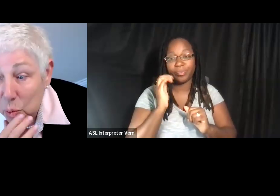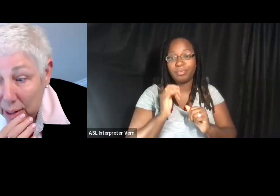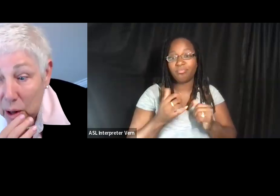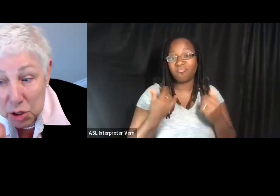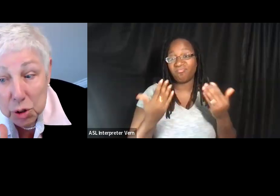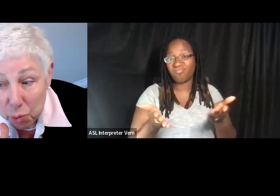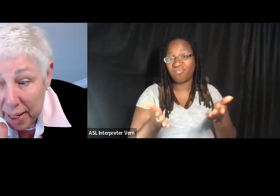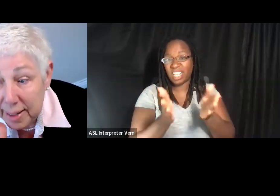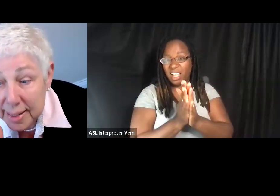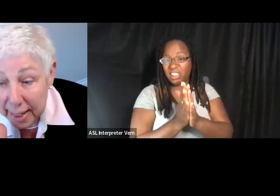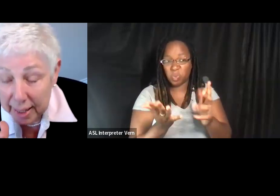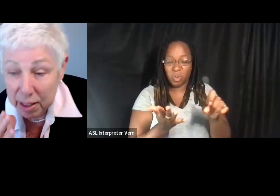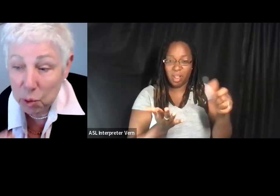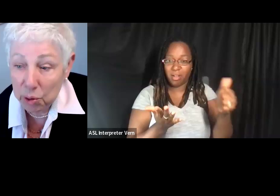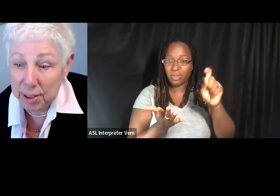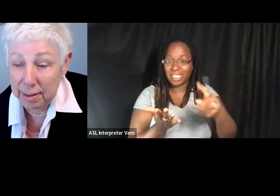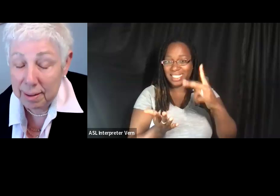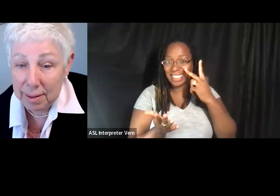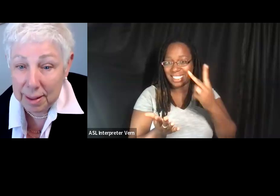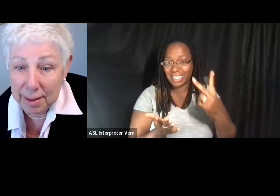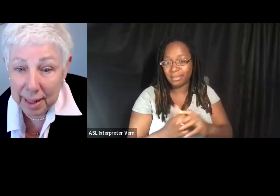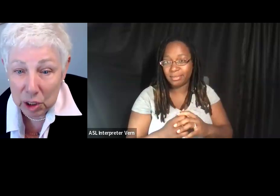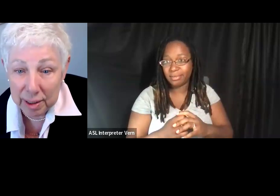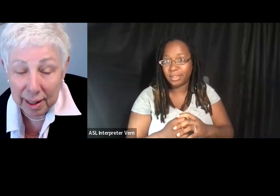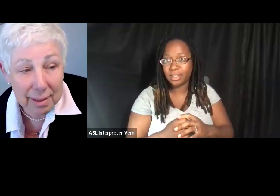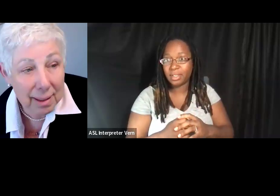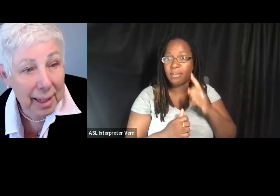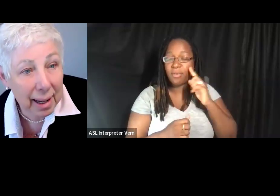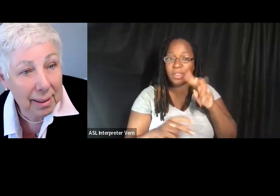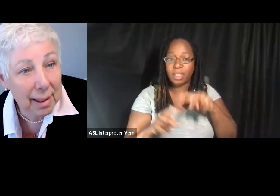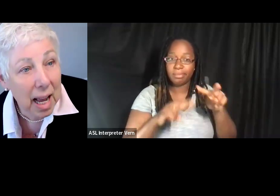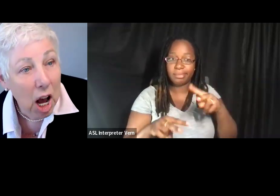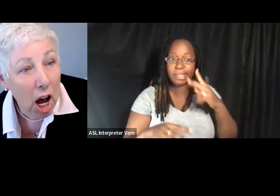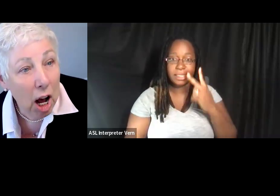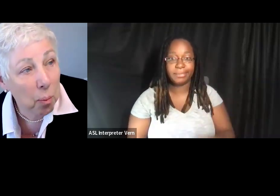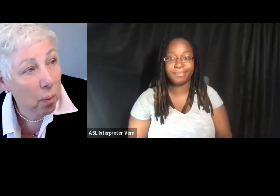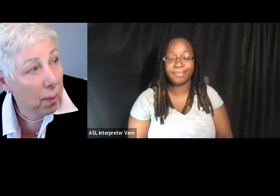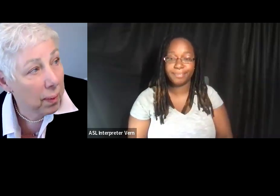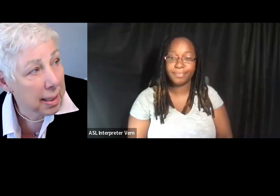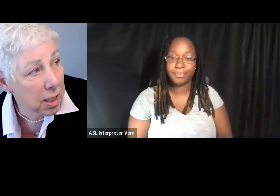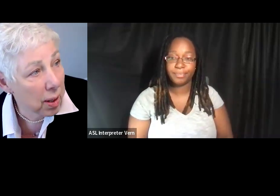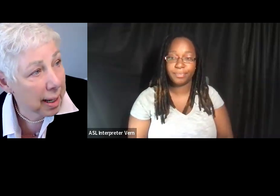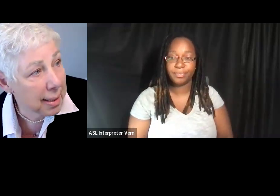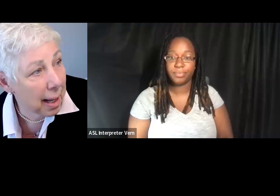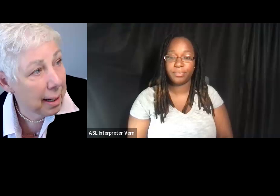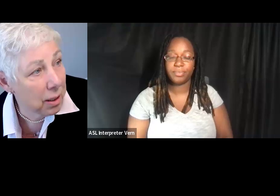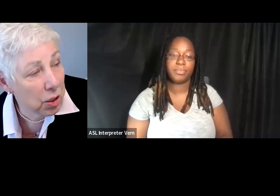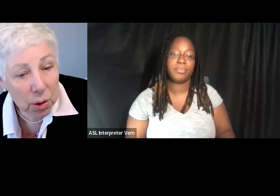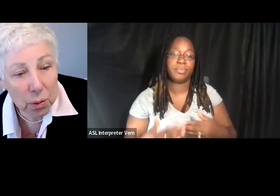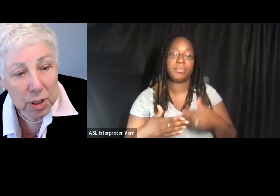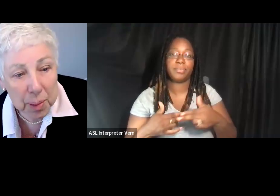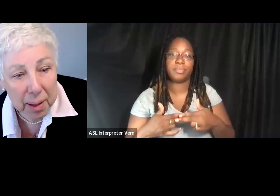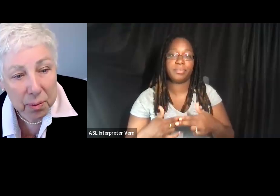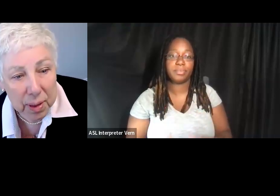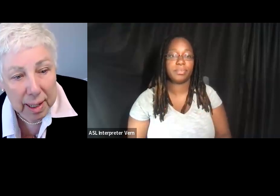ask what else you need to see in order to take a look at that. Yeah. Let's go to the next slide and turn